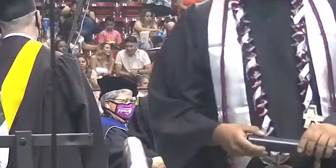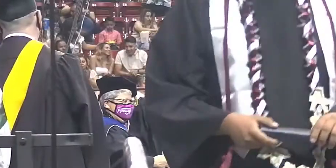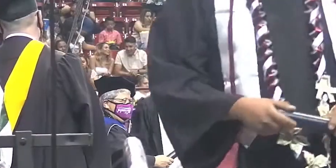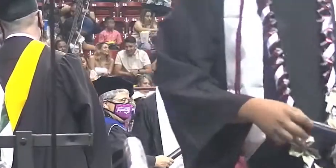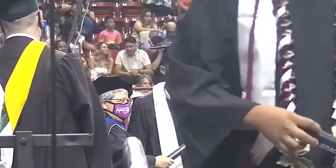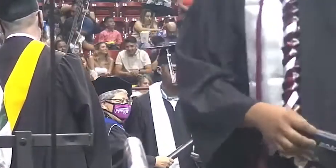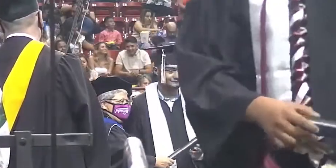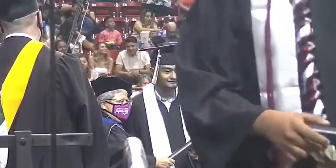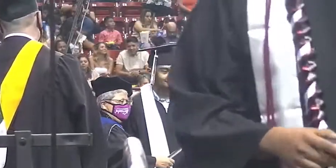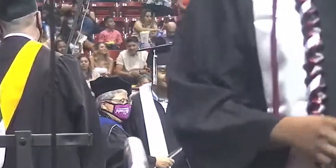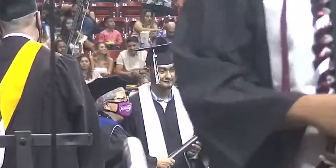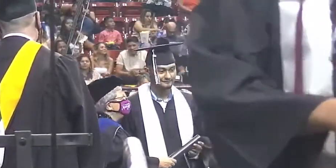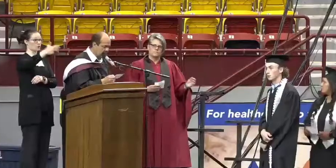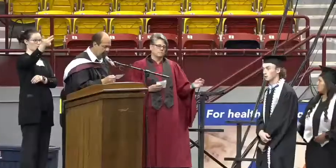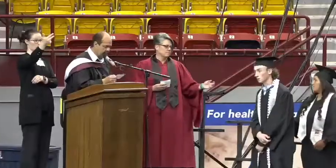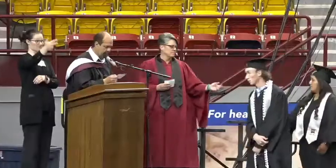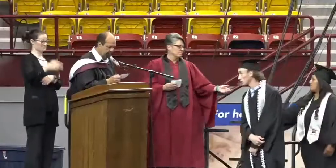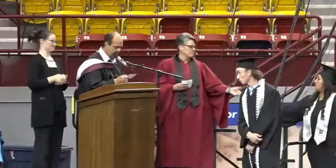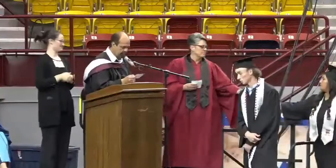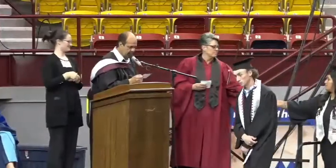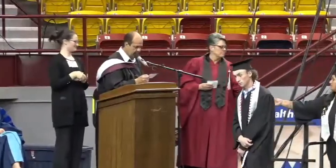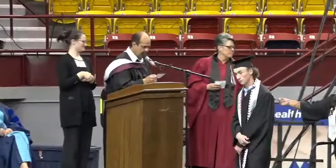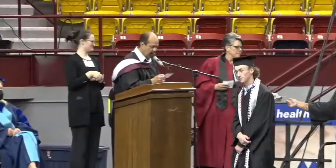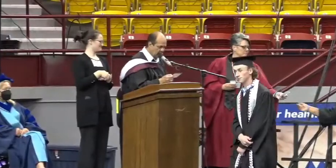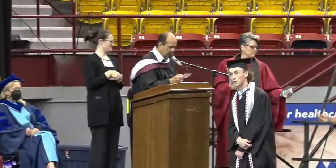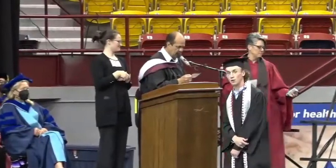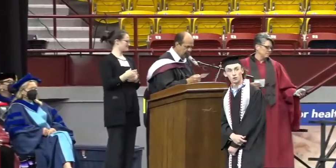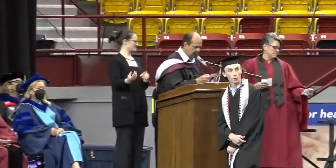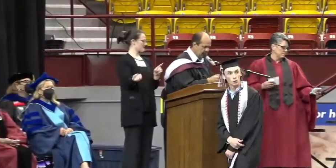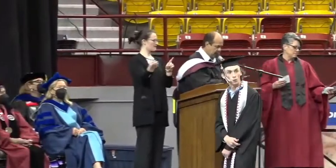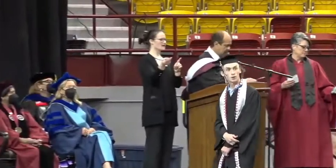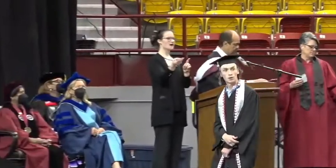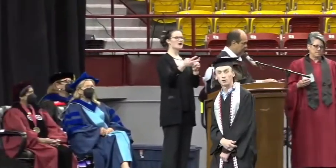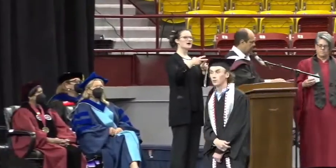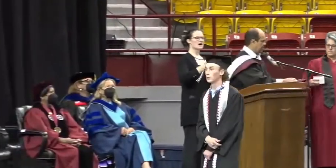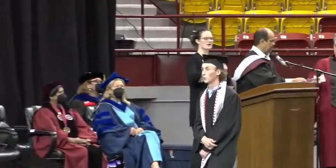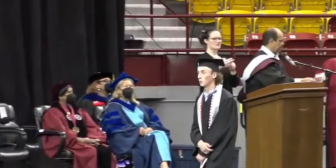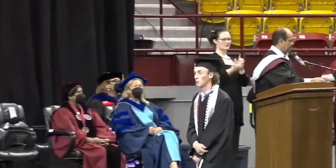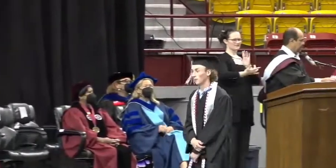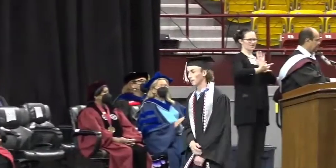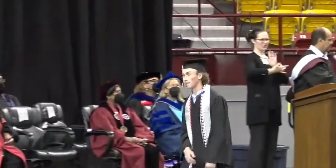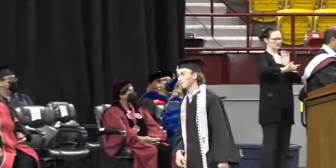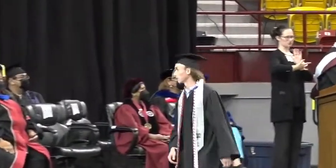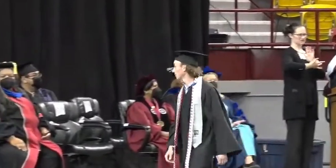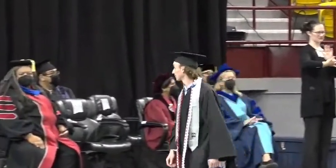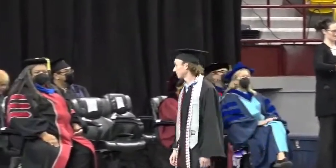John Patrick Ryan III, Automotive Technology.